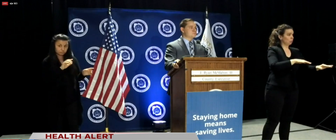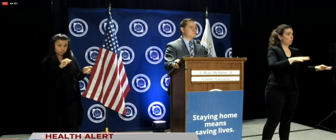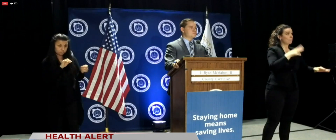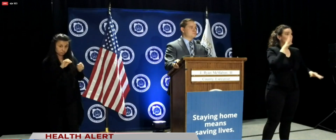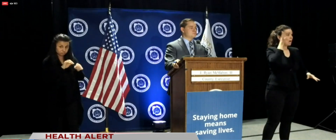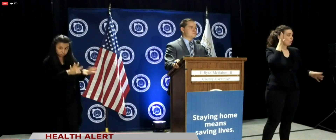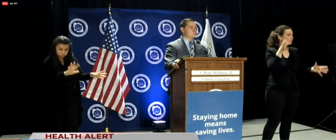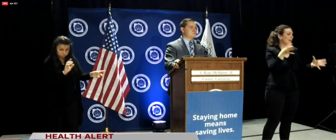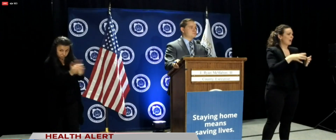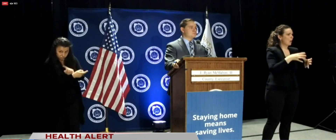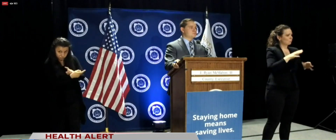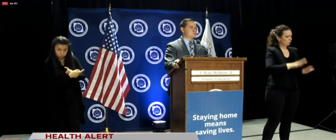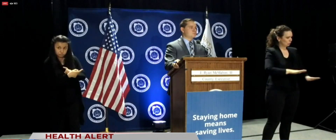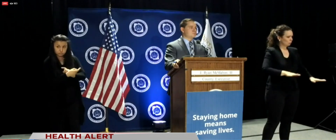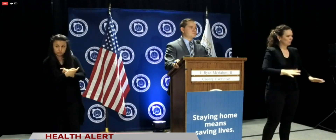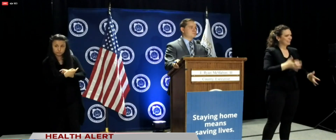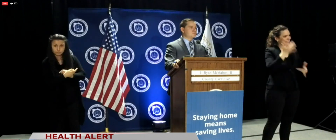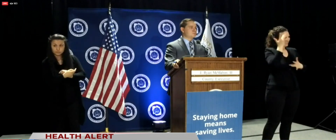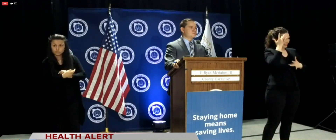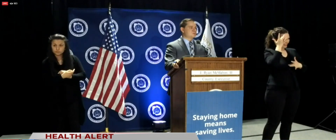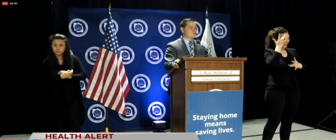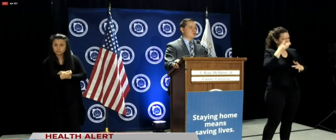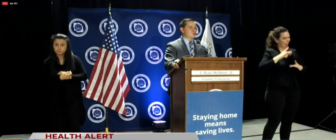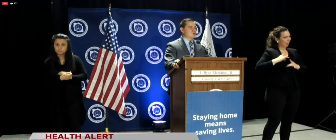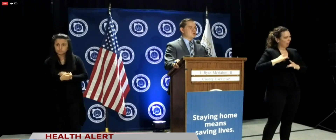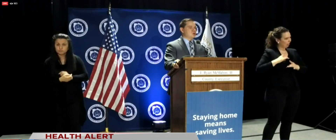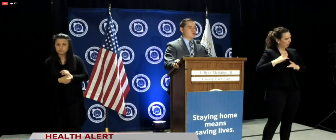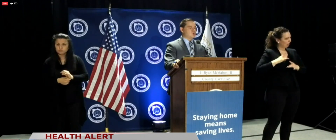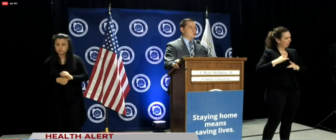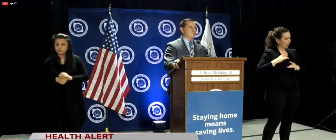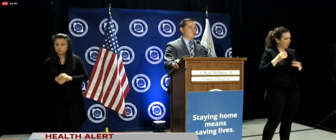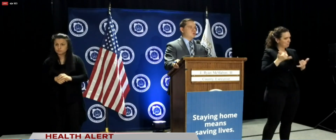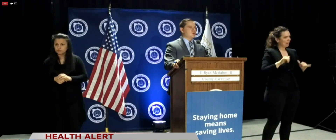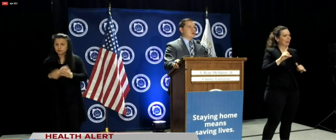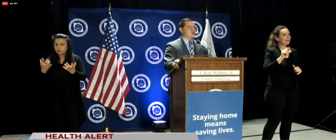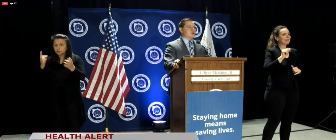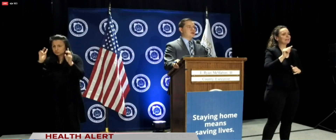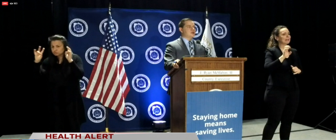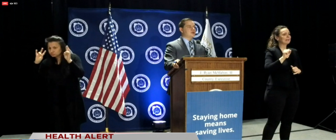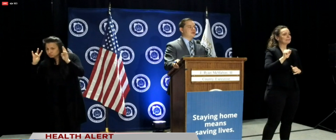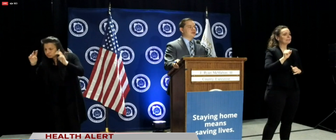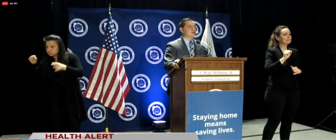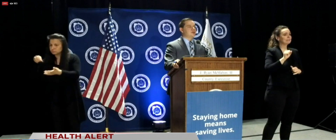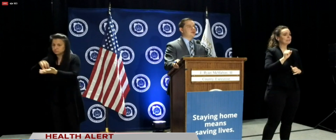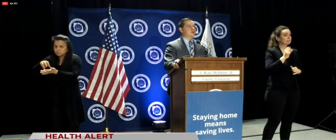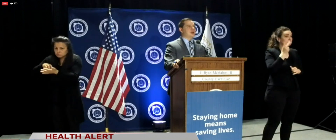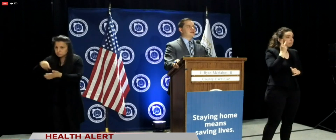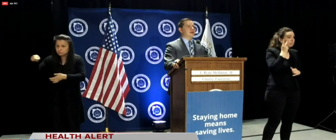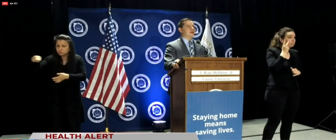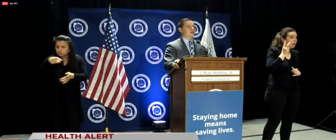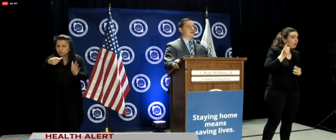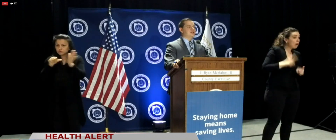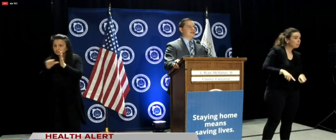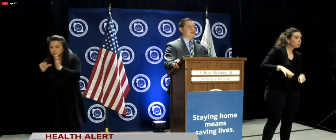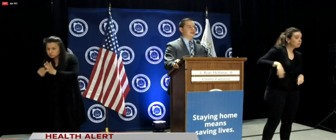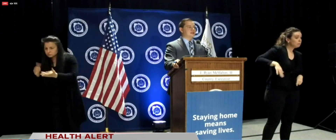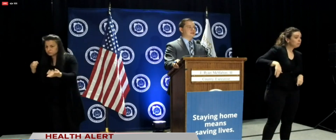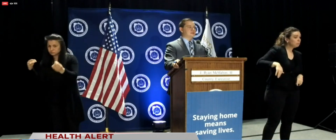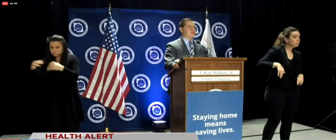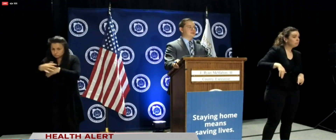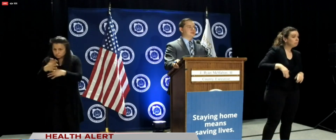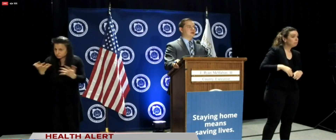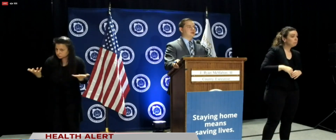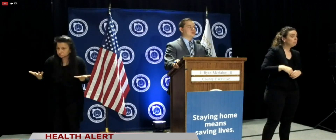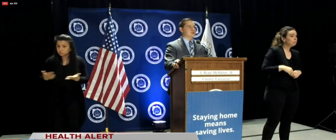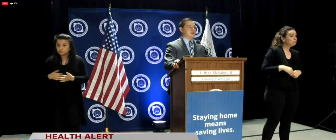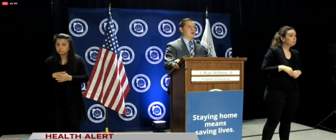know, just playing in neighborhoods together are spreading it through the neighborhood? Yeah, it's not the kids,